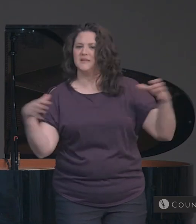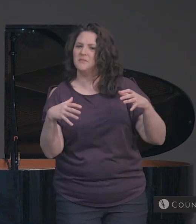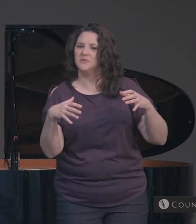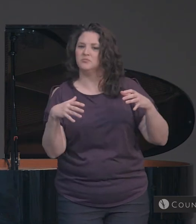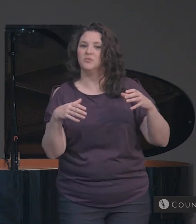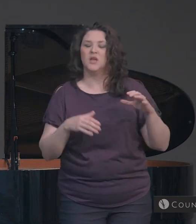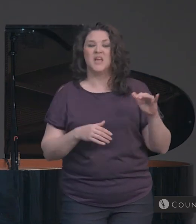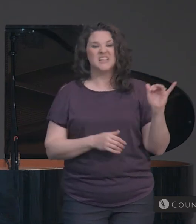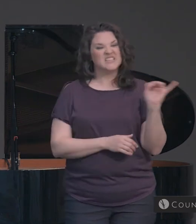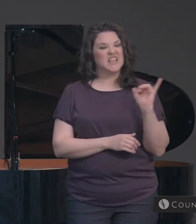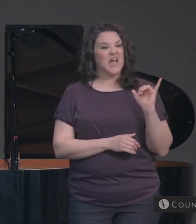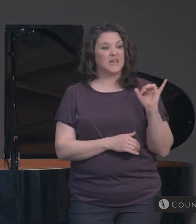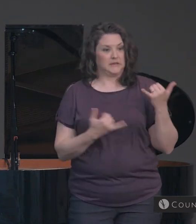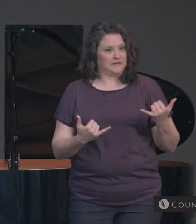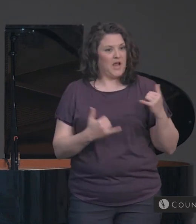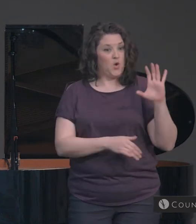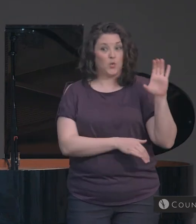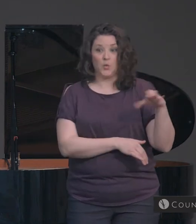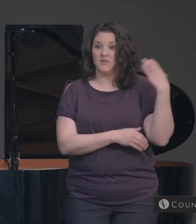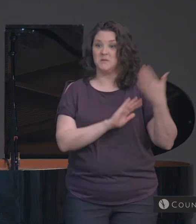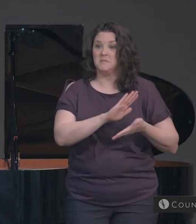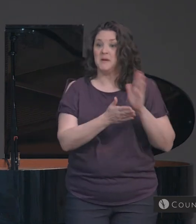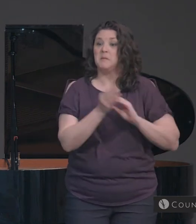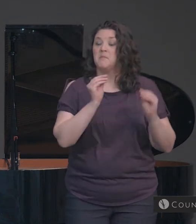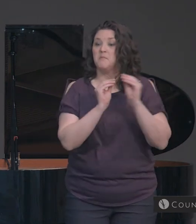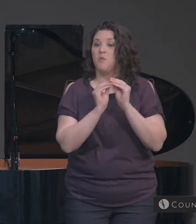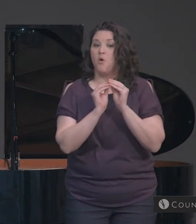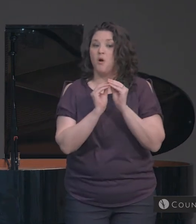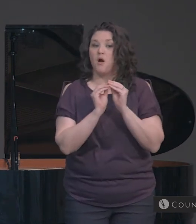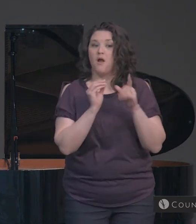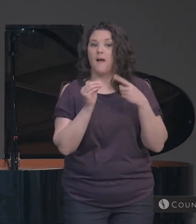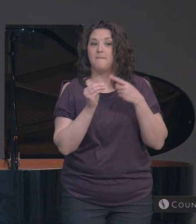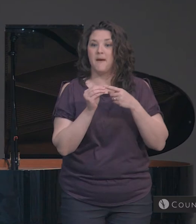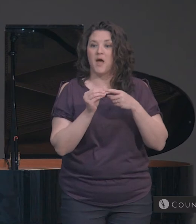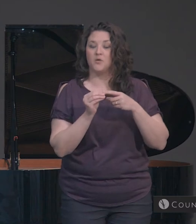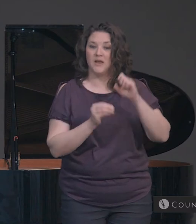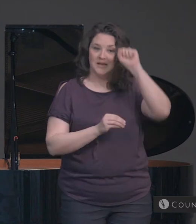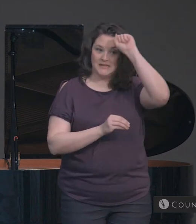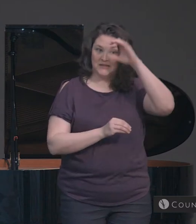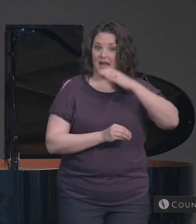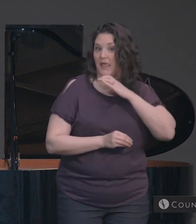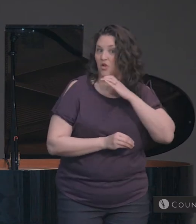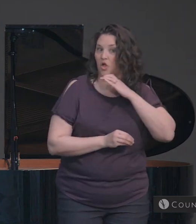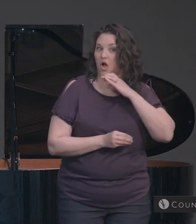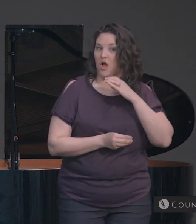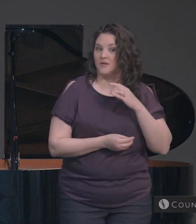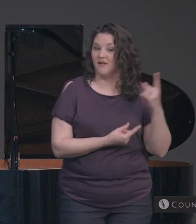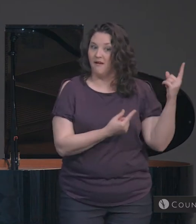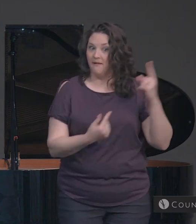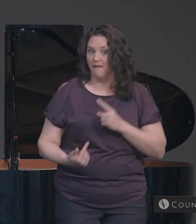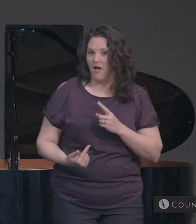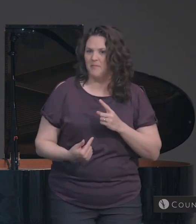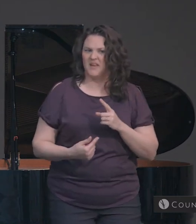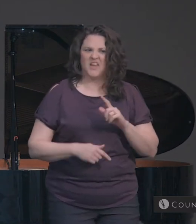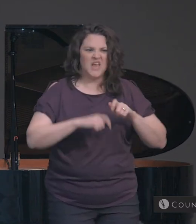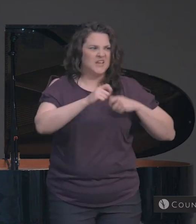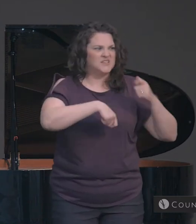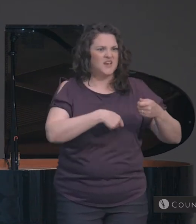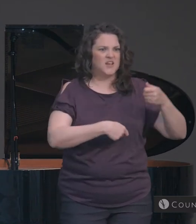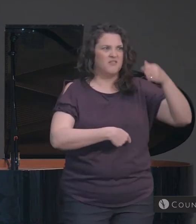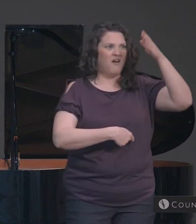Christmas being about Santa Claus coming to town rather than the Son of God coming to